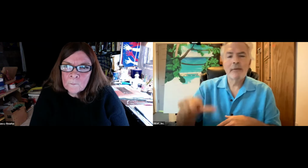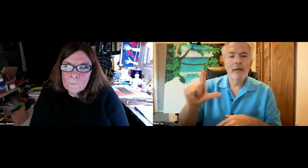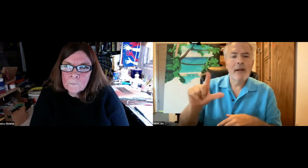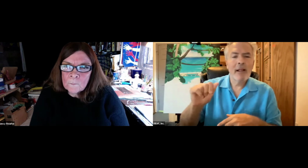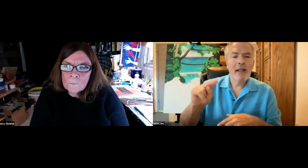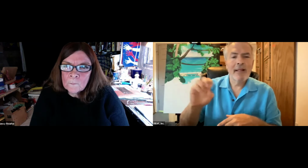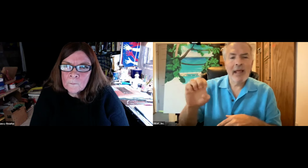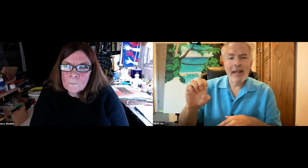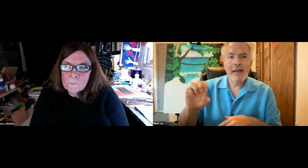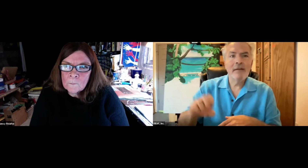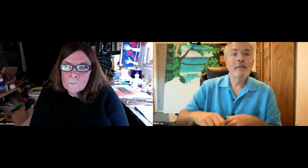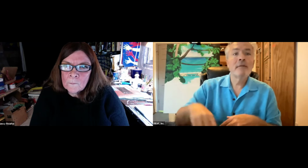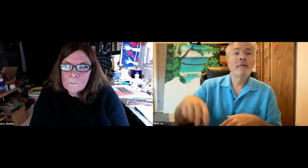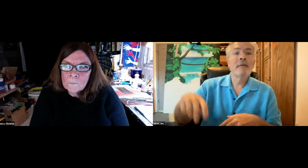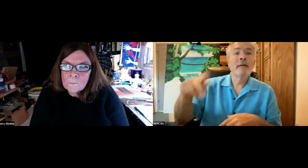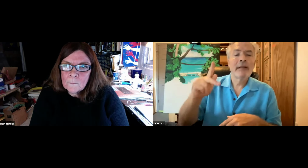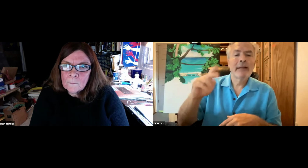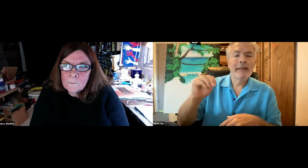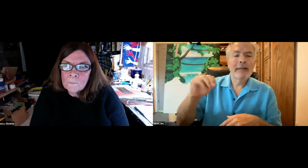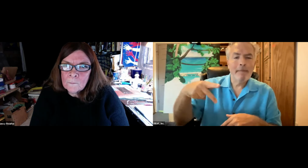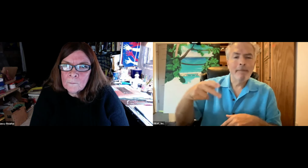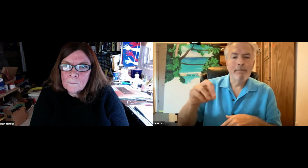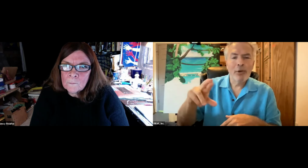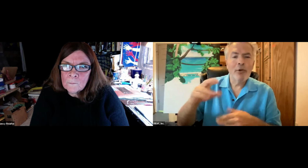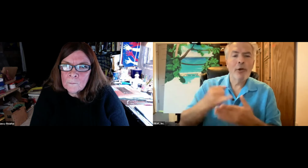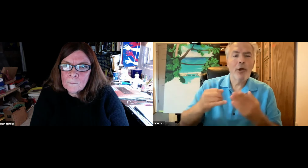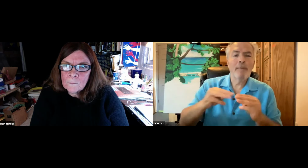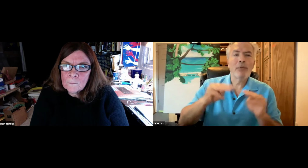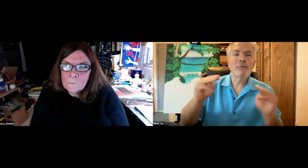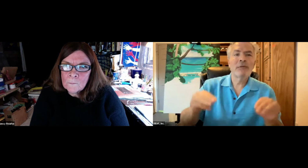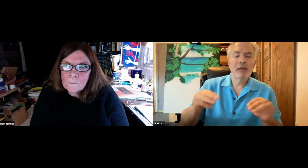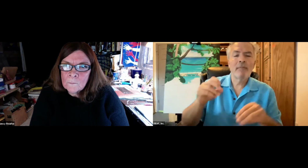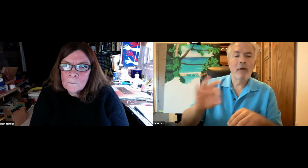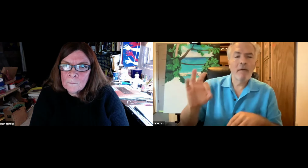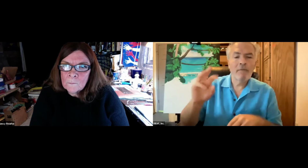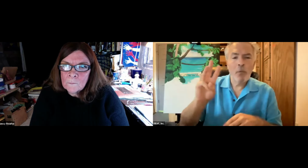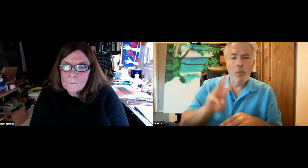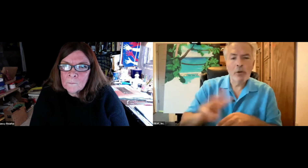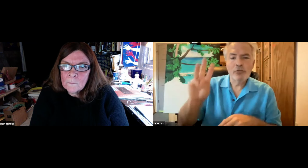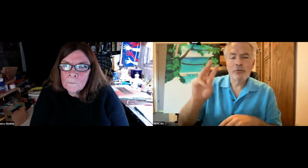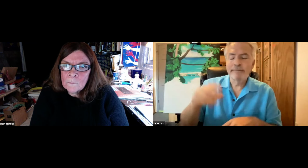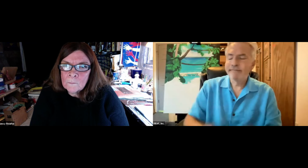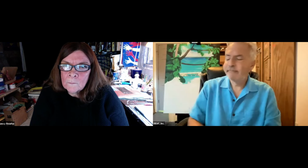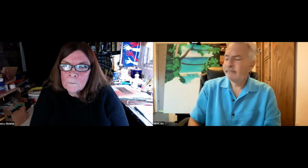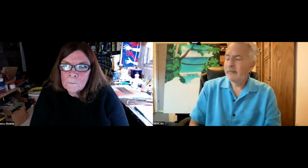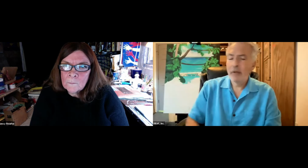the Mildred Lane, Kemper Art Museum,